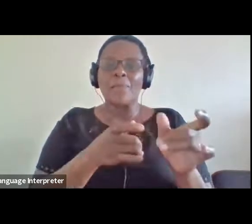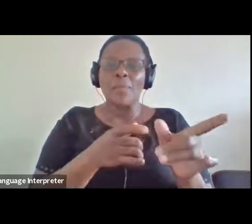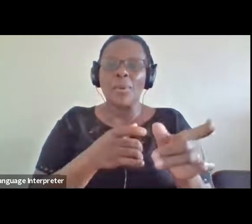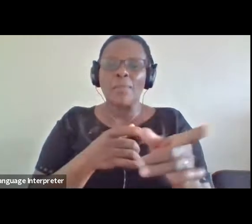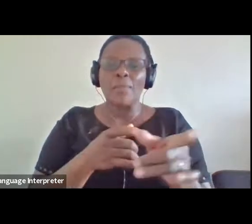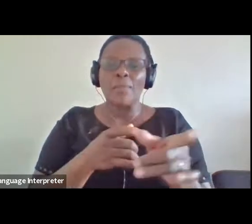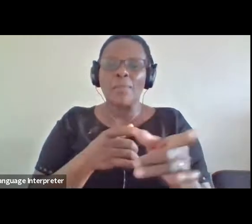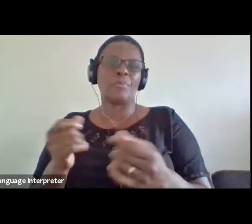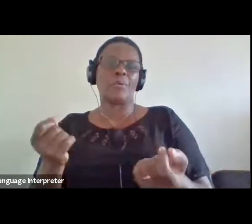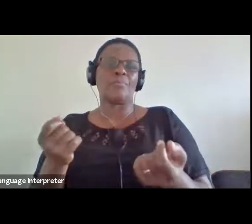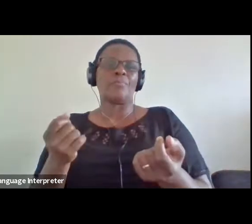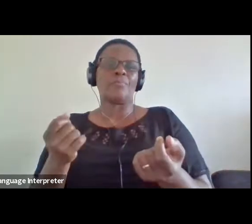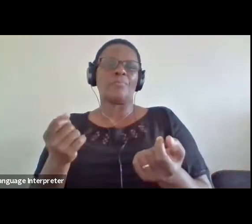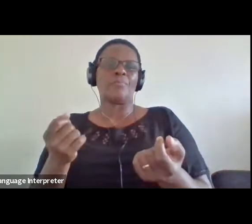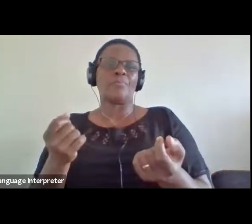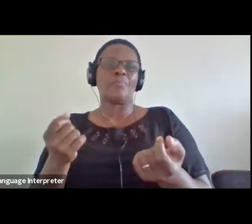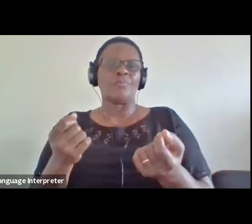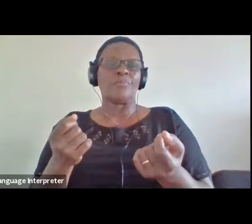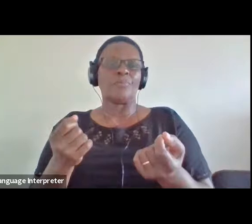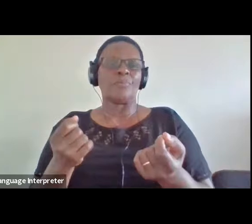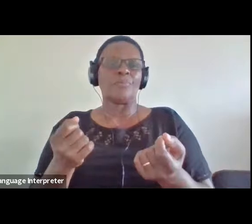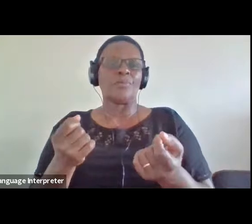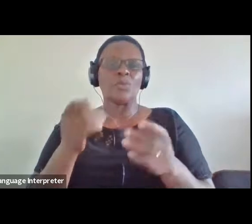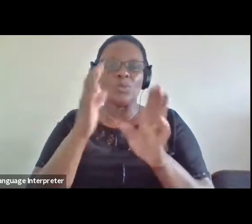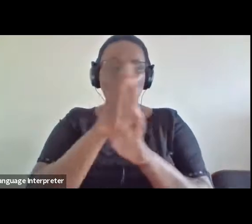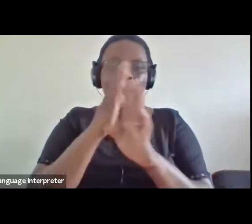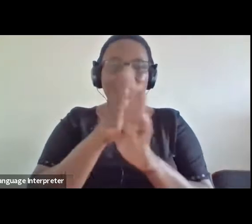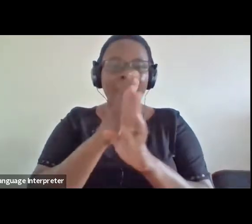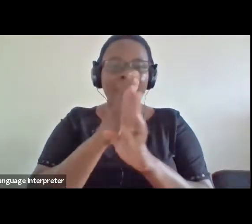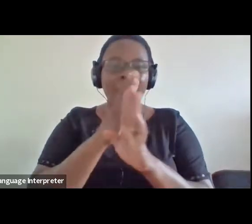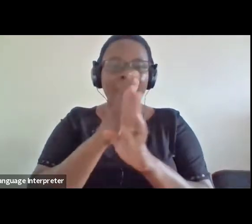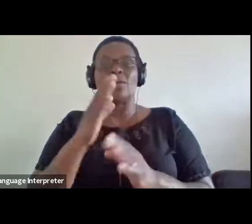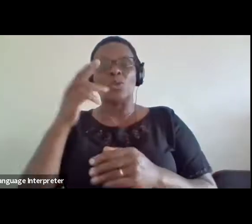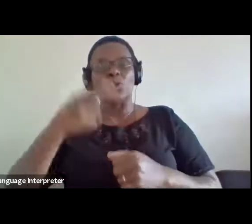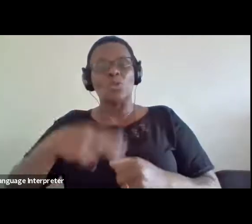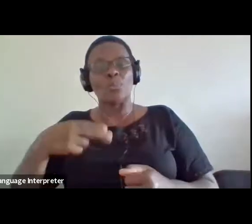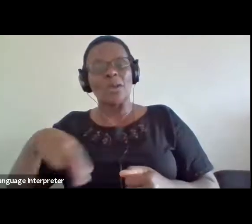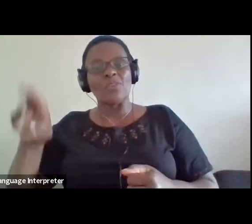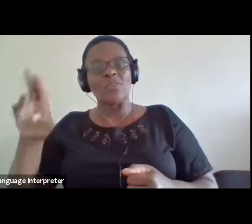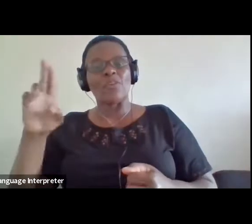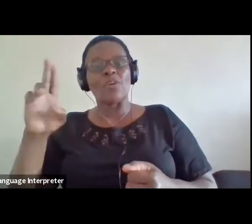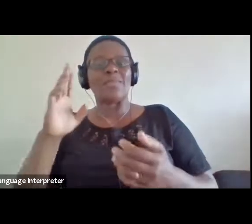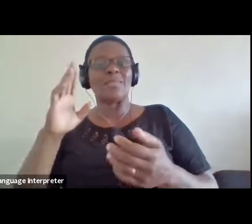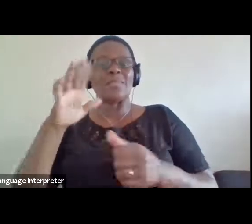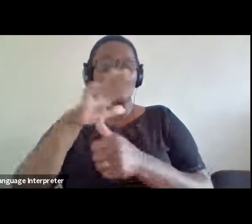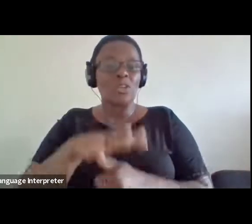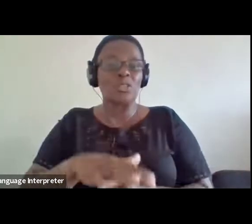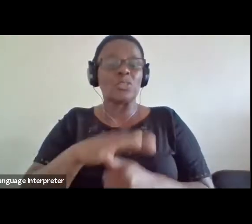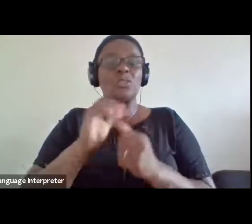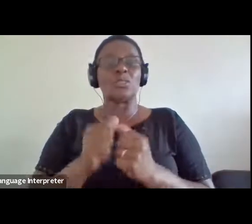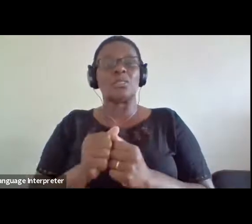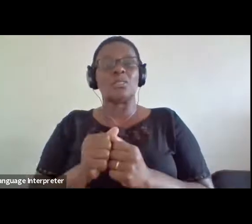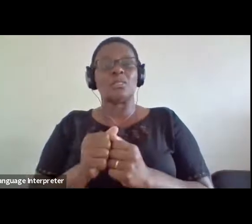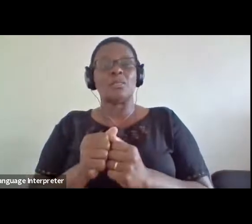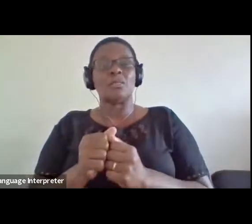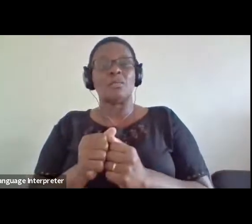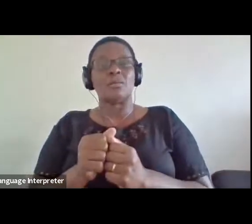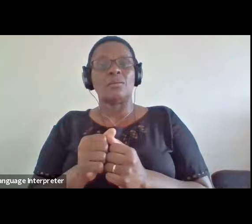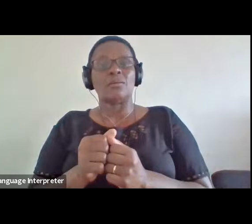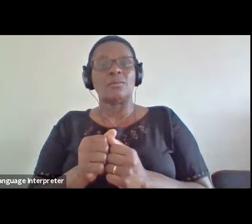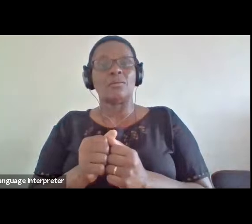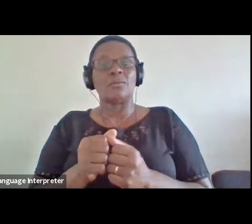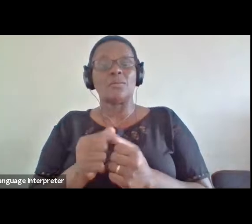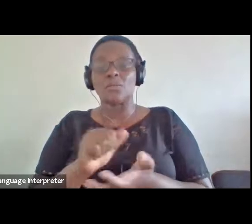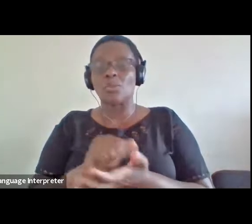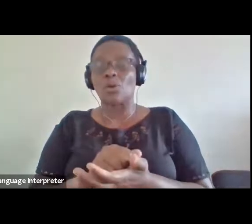and discourse, to hide human rights violations, and control the voices of millions. Therefore, it's